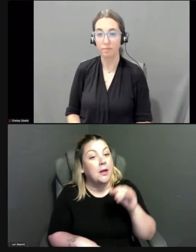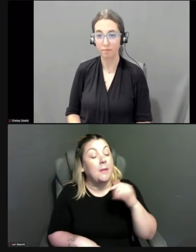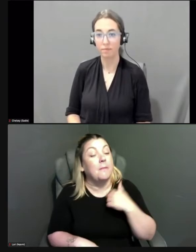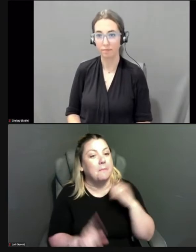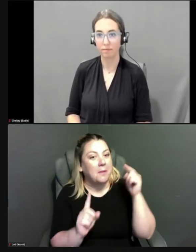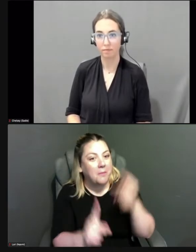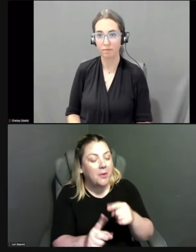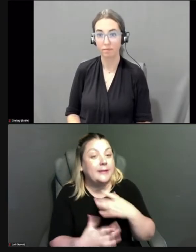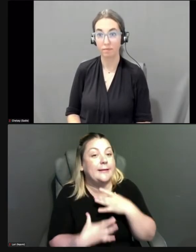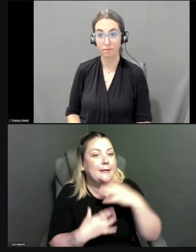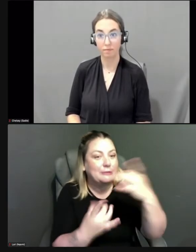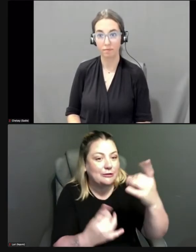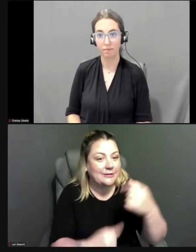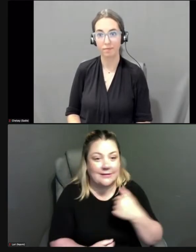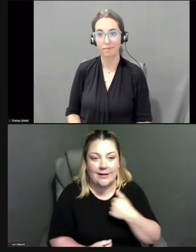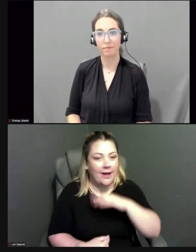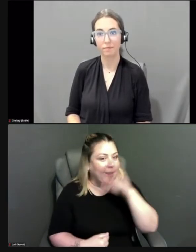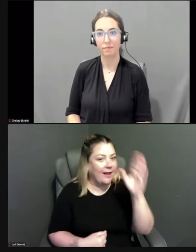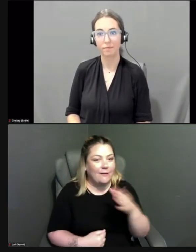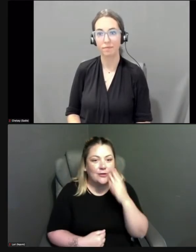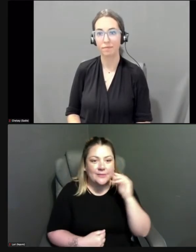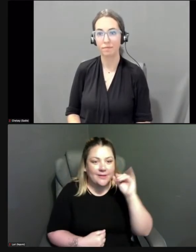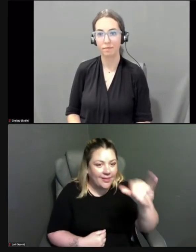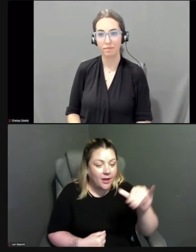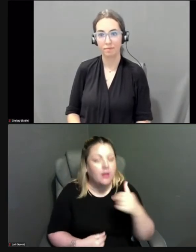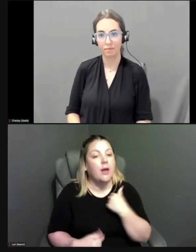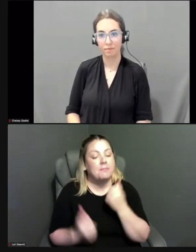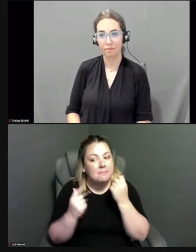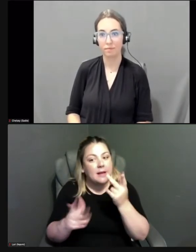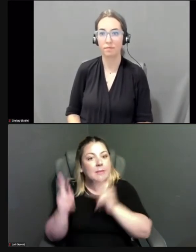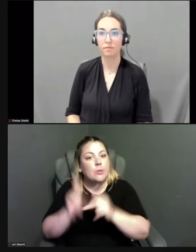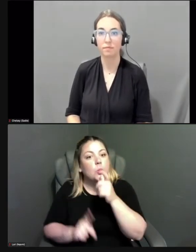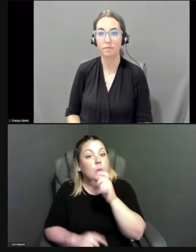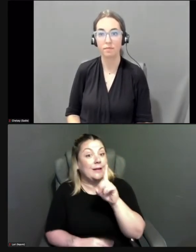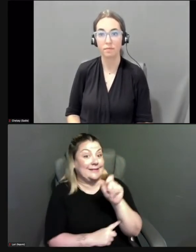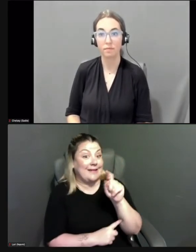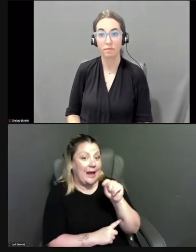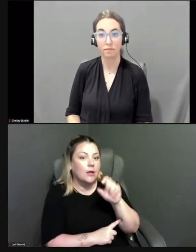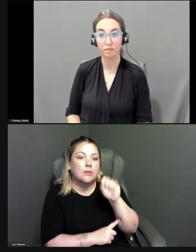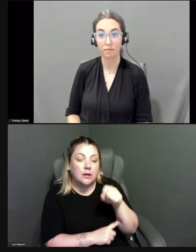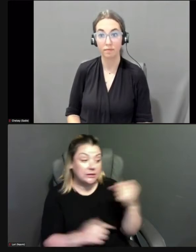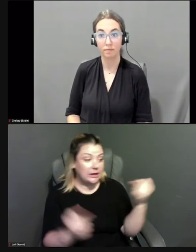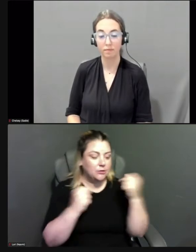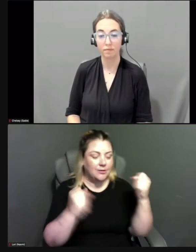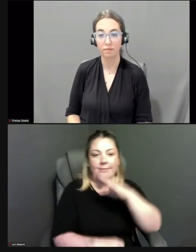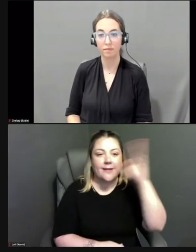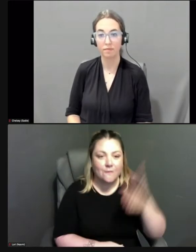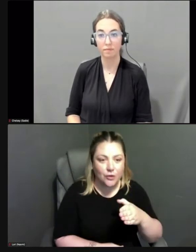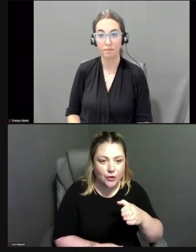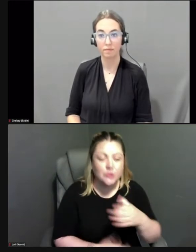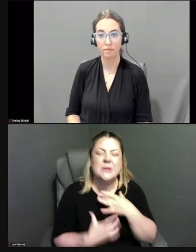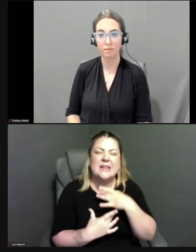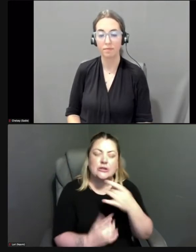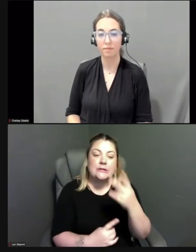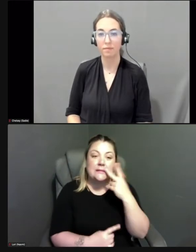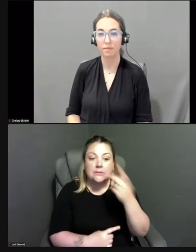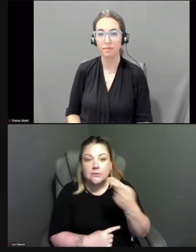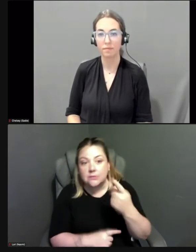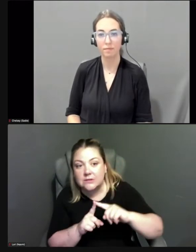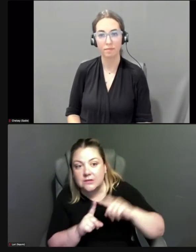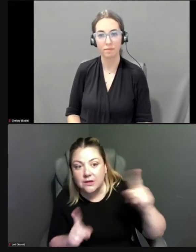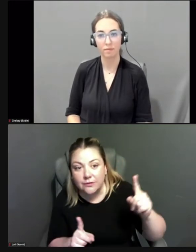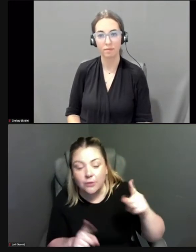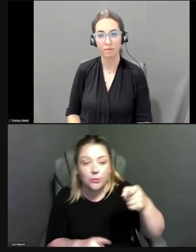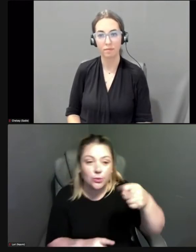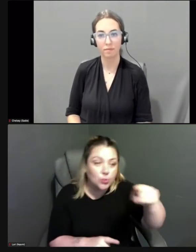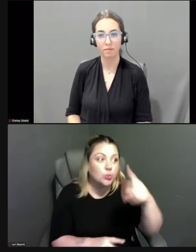of dieters in my life, but almost no intentional exercisers. So, like, that's interesting to see how that sort of played out for each of